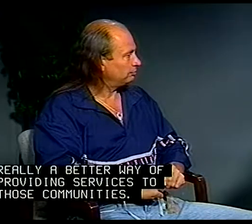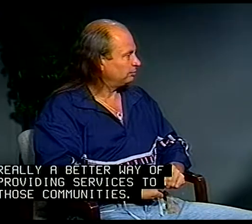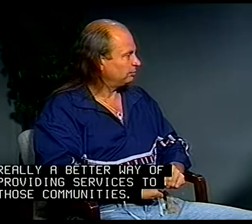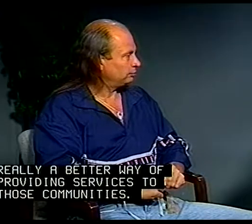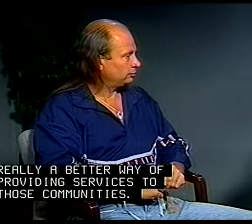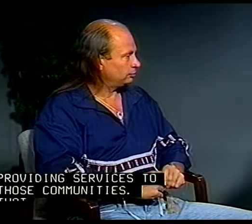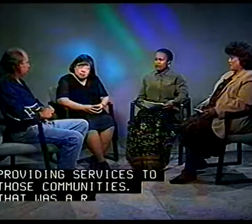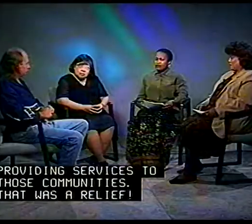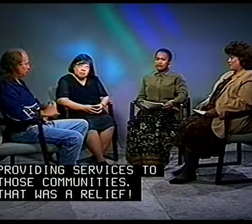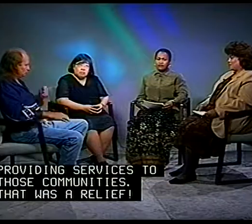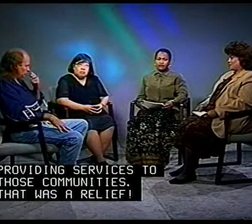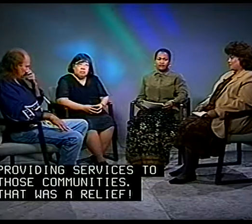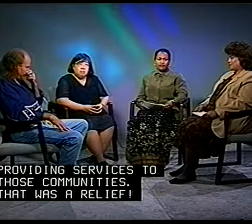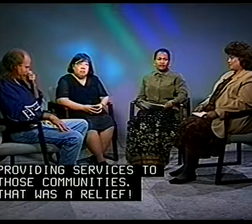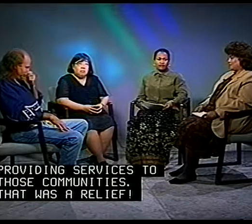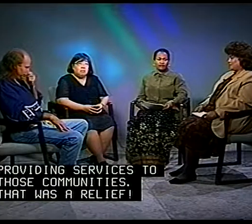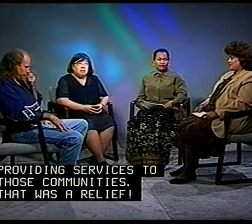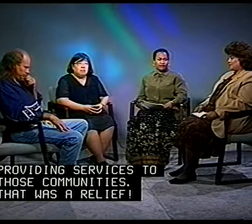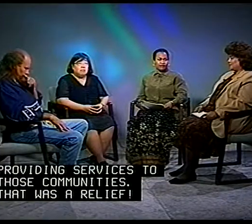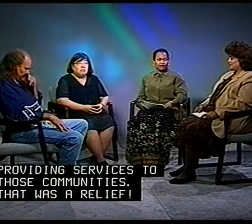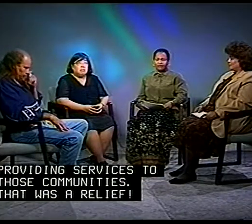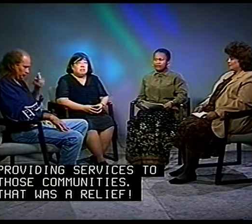services to those communities, and that was a relief.